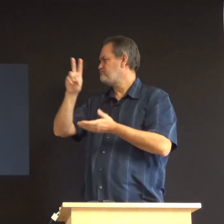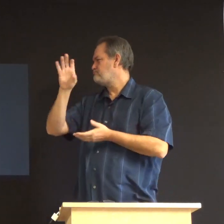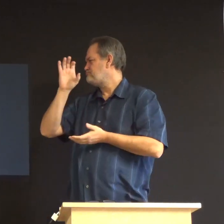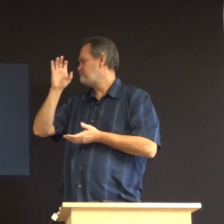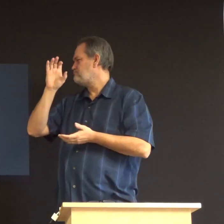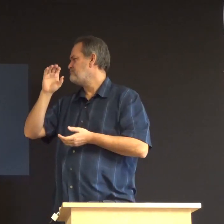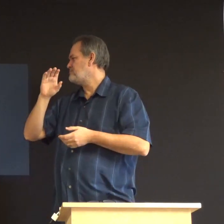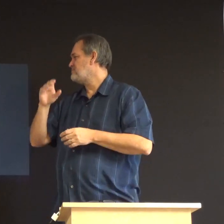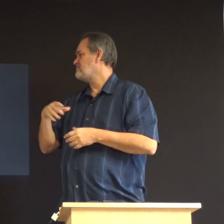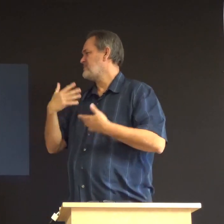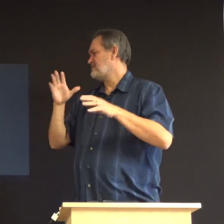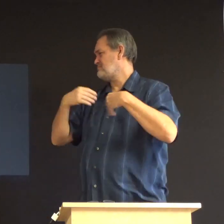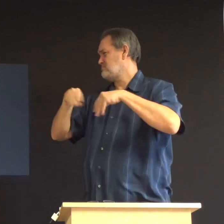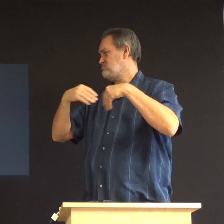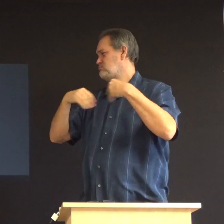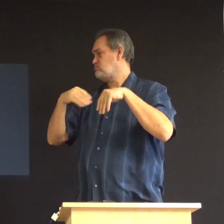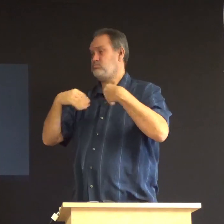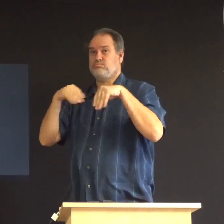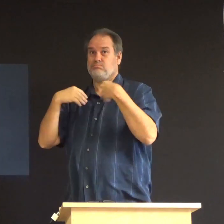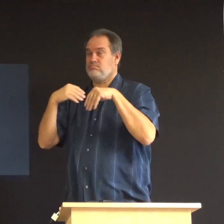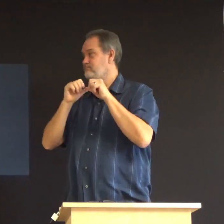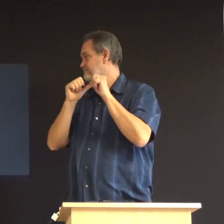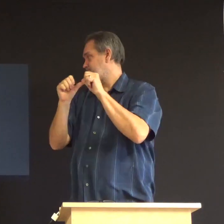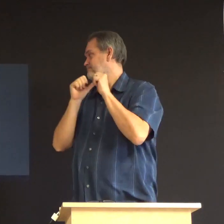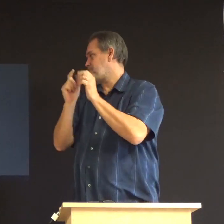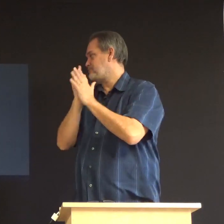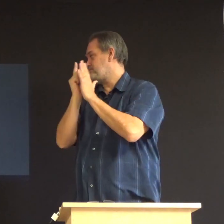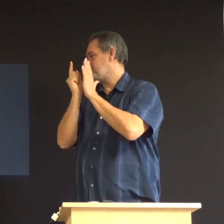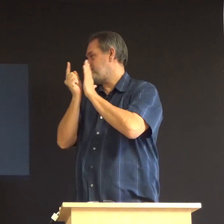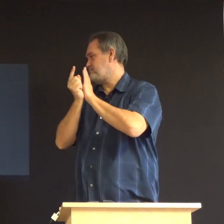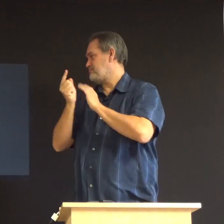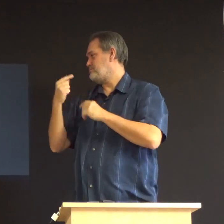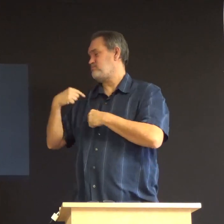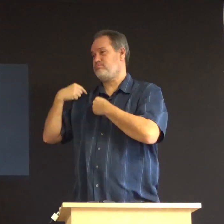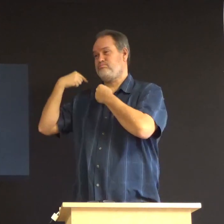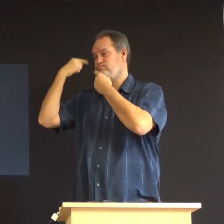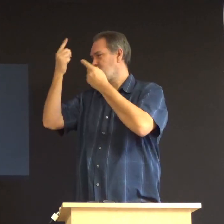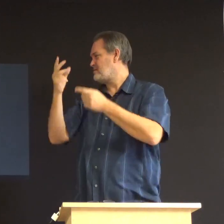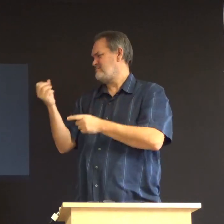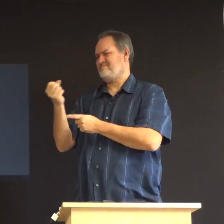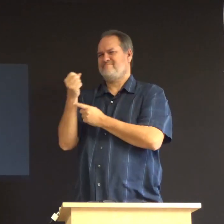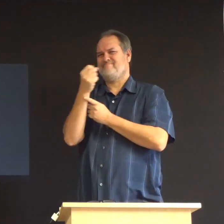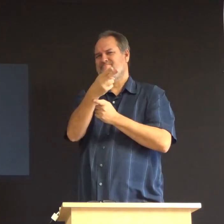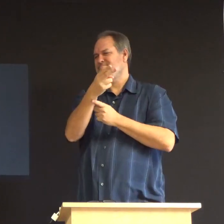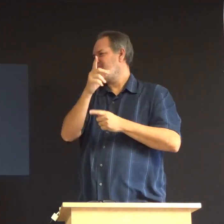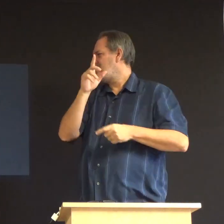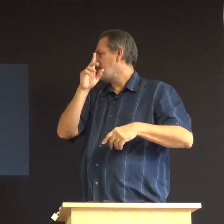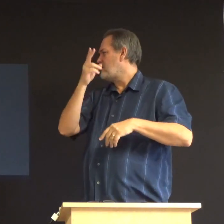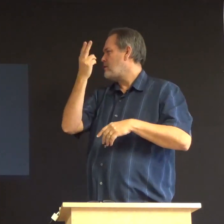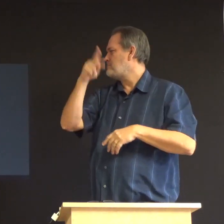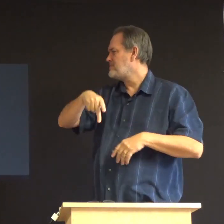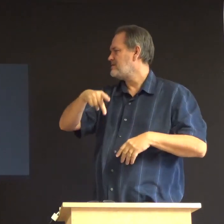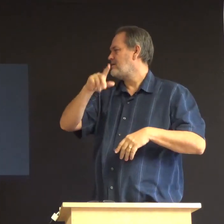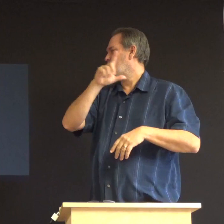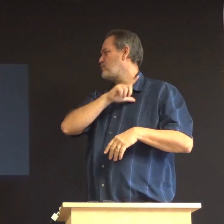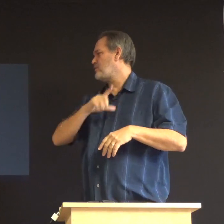The Bible is translated in 2,221. Every minute of the last year, like Harry Potter, Lord of the